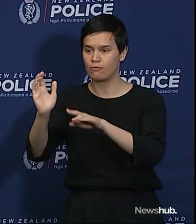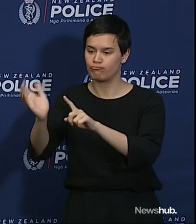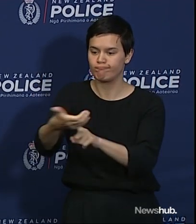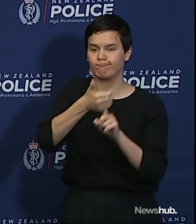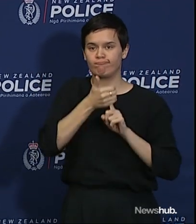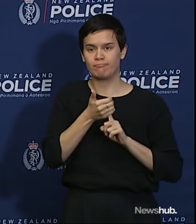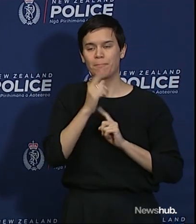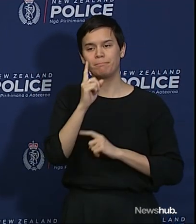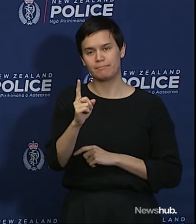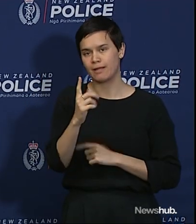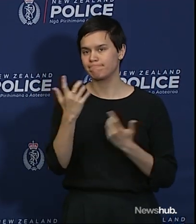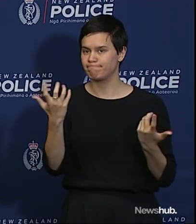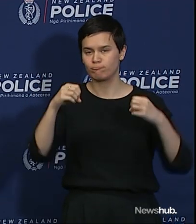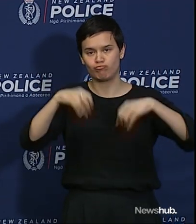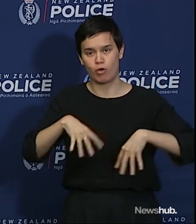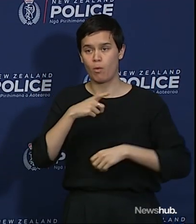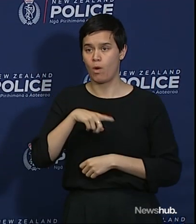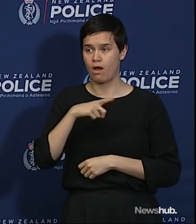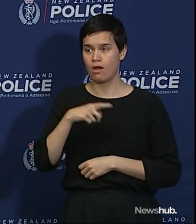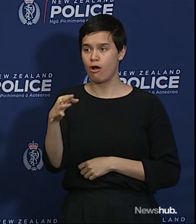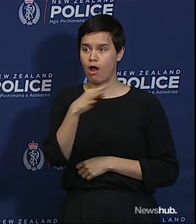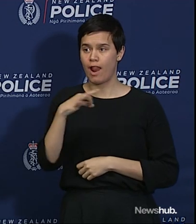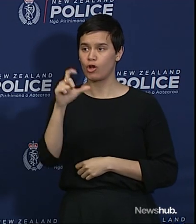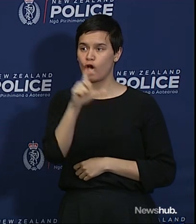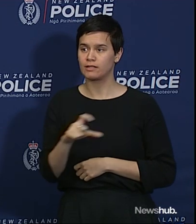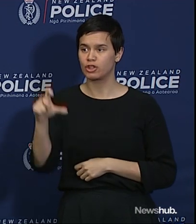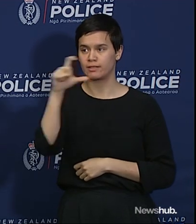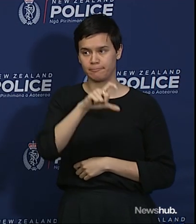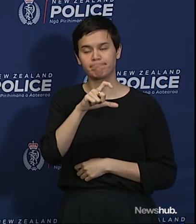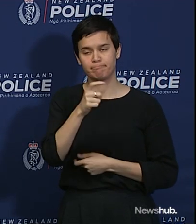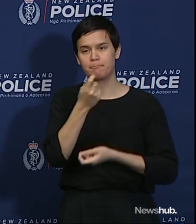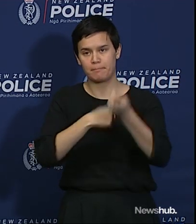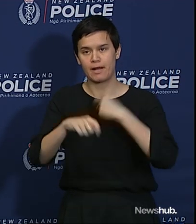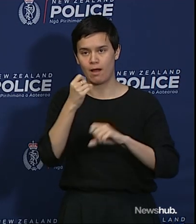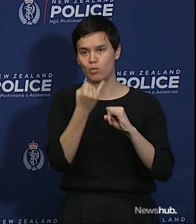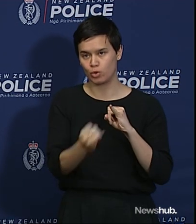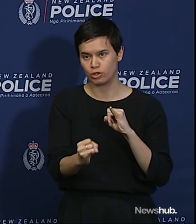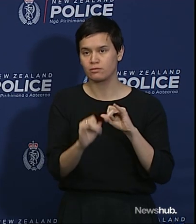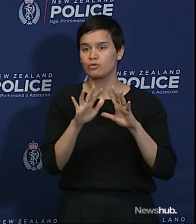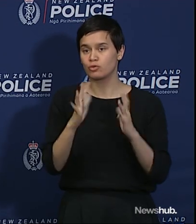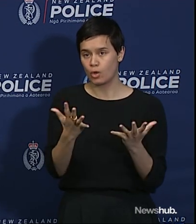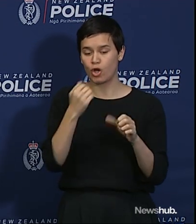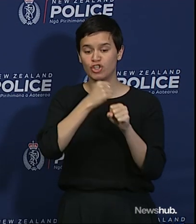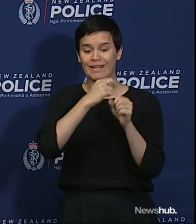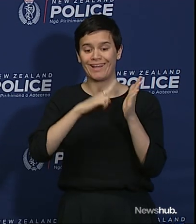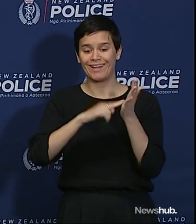been possible due to the conditions on the island, and Graham Leonard from GNS Science will have more on this.